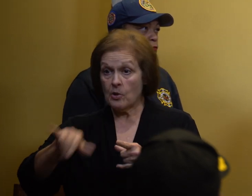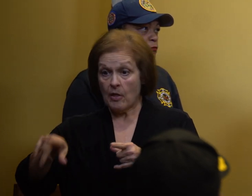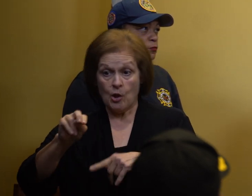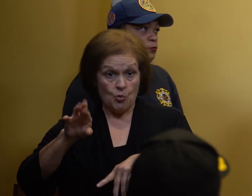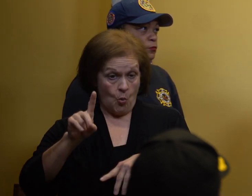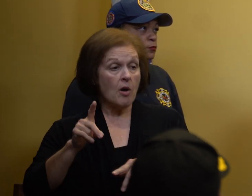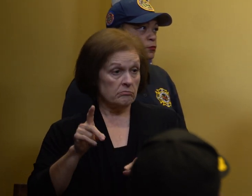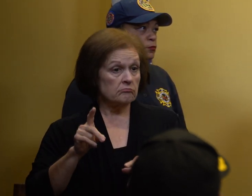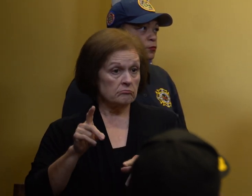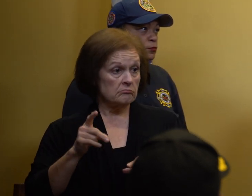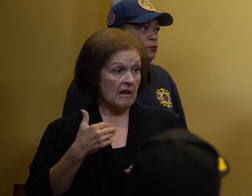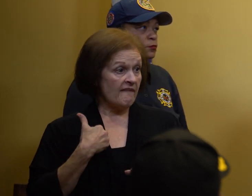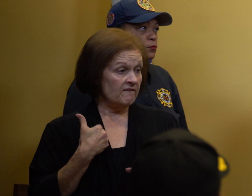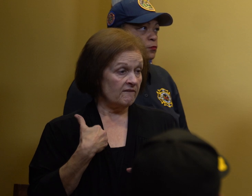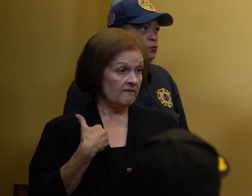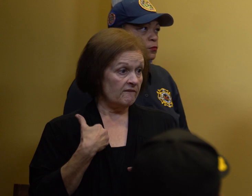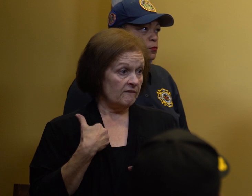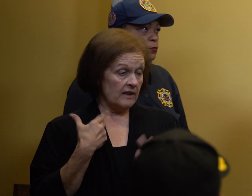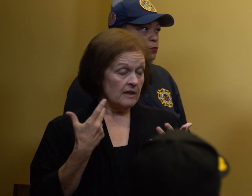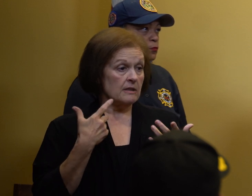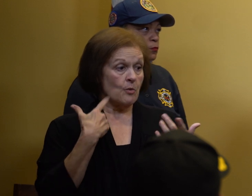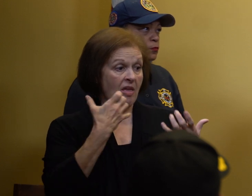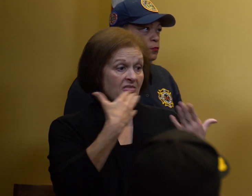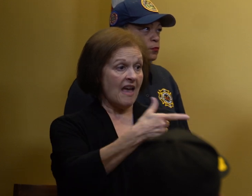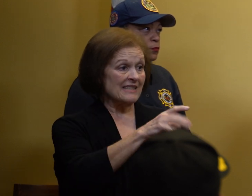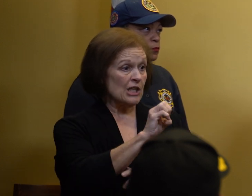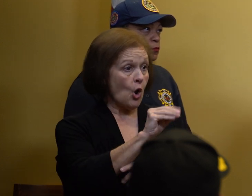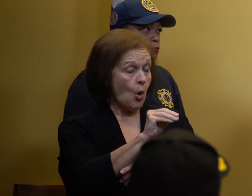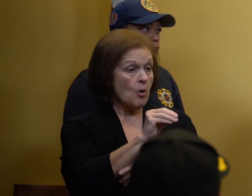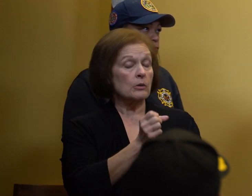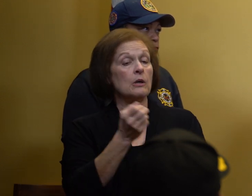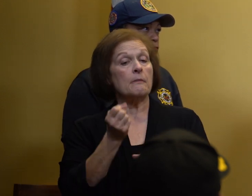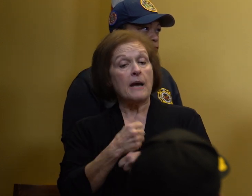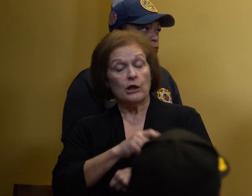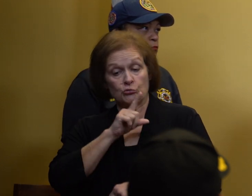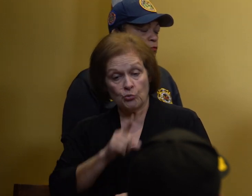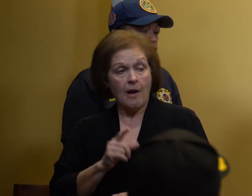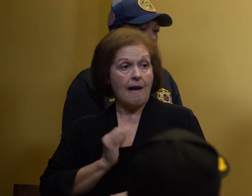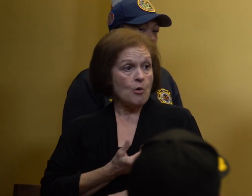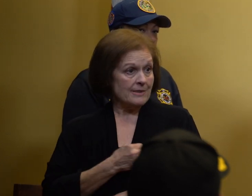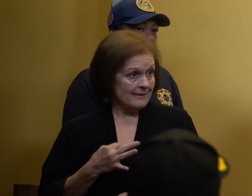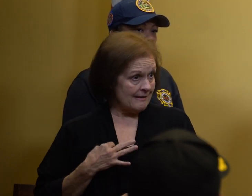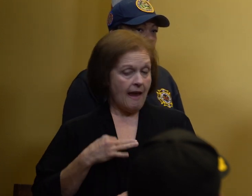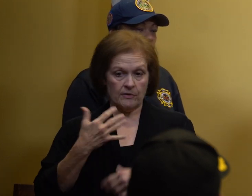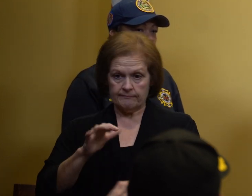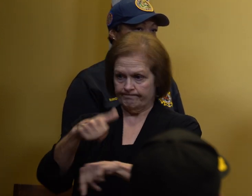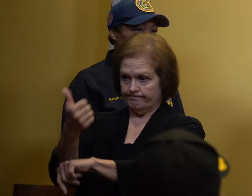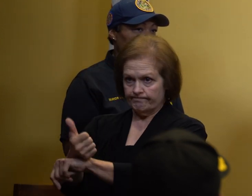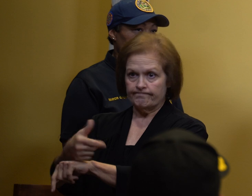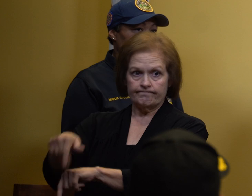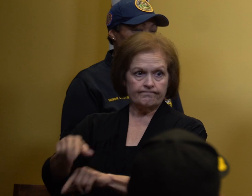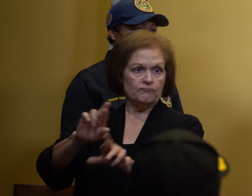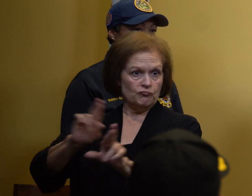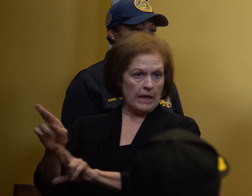They are in place. Thanks again to our CEO, who has made sure that we have staff and locations that are stood in place for